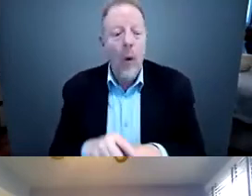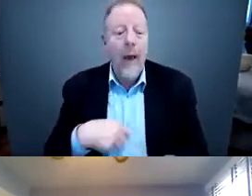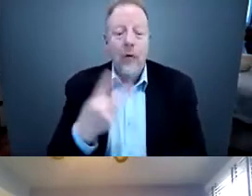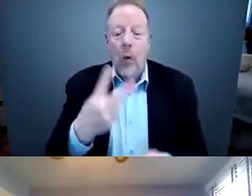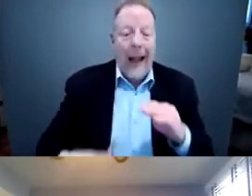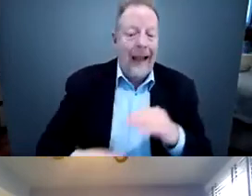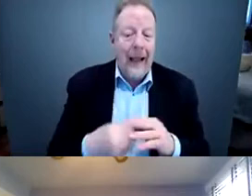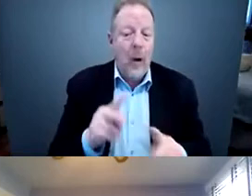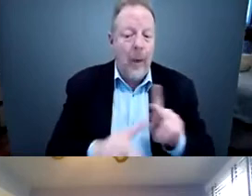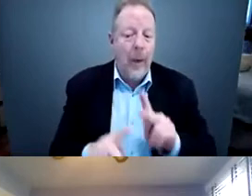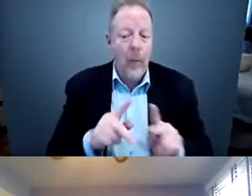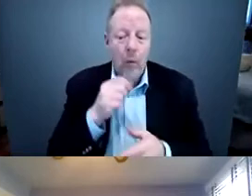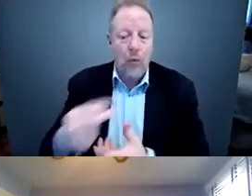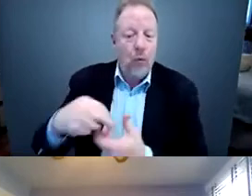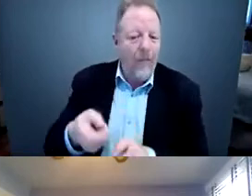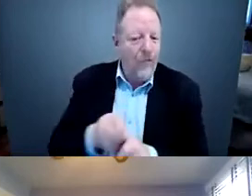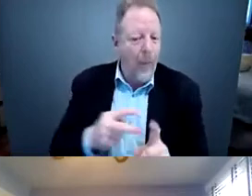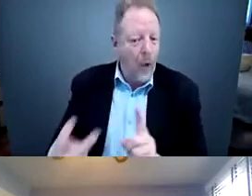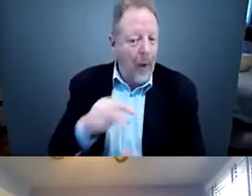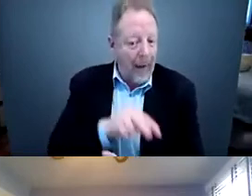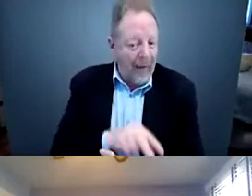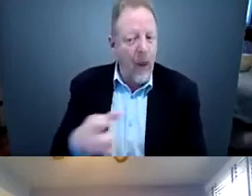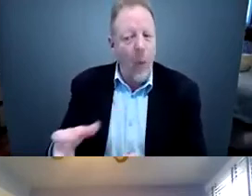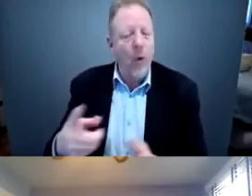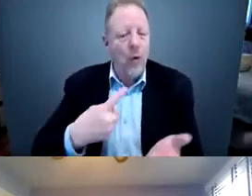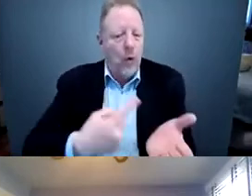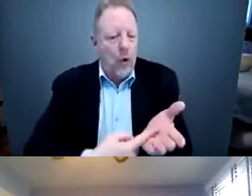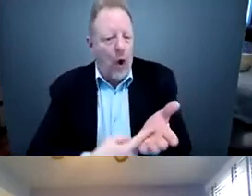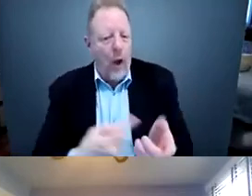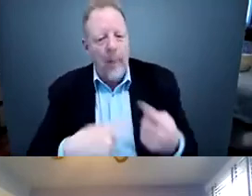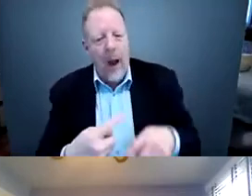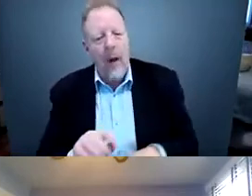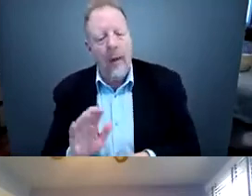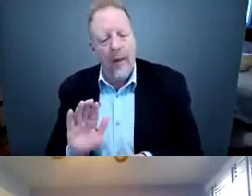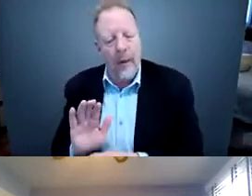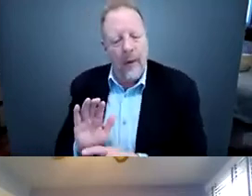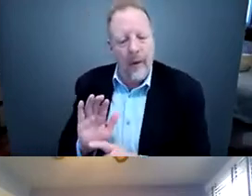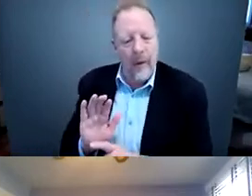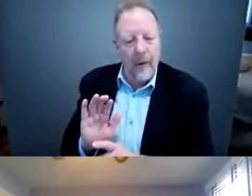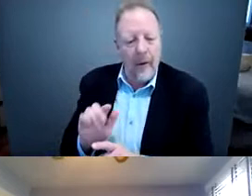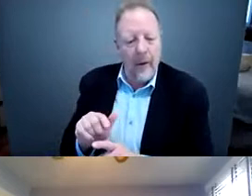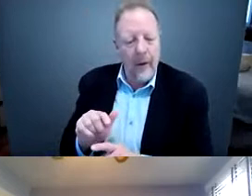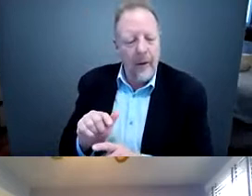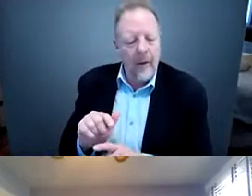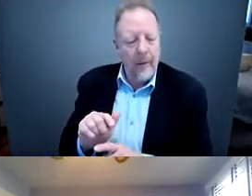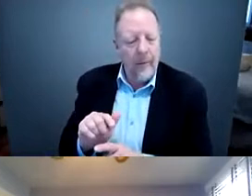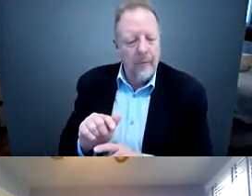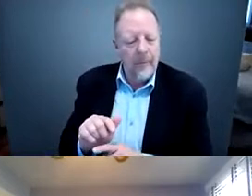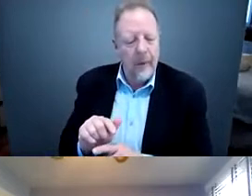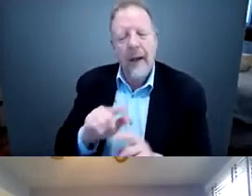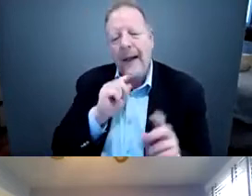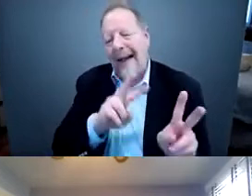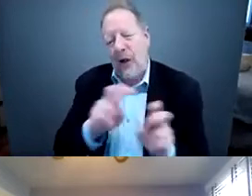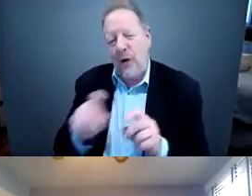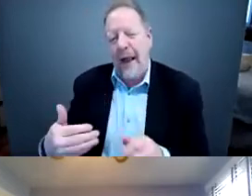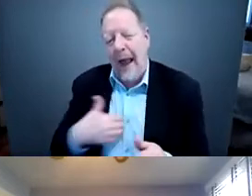people from Perspectives here today that want to talk a little bit about an issue they're having